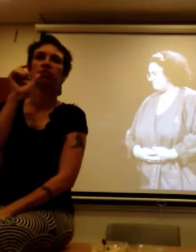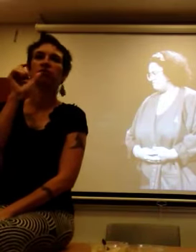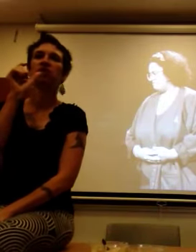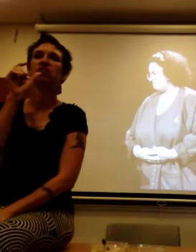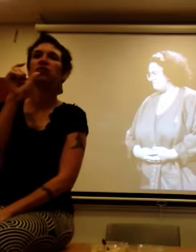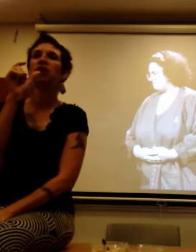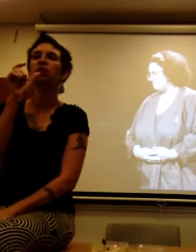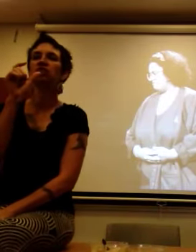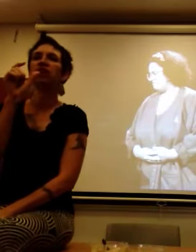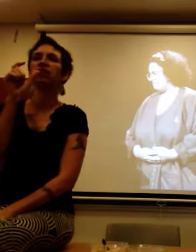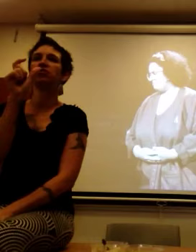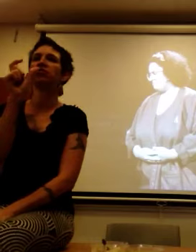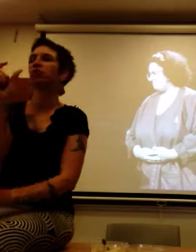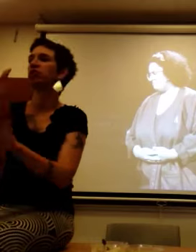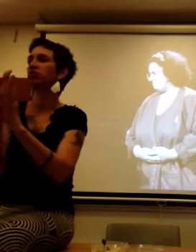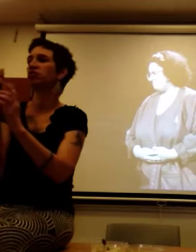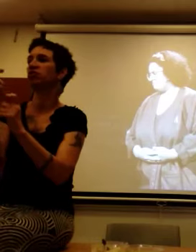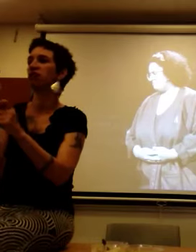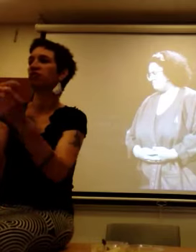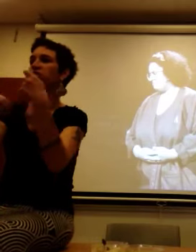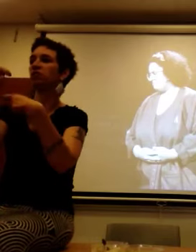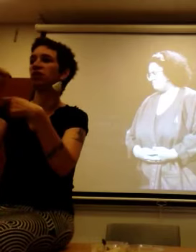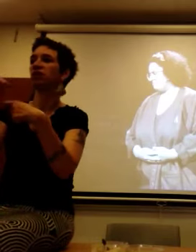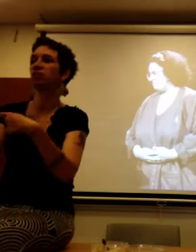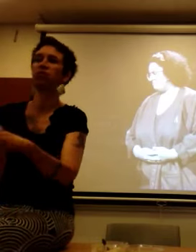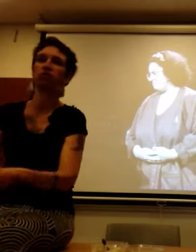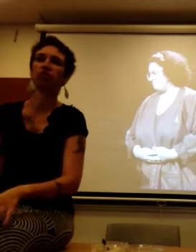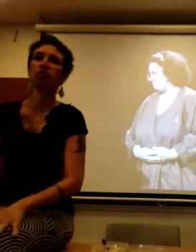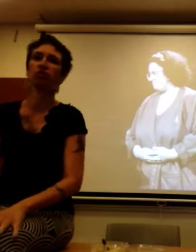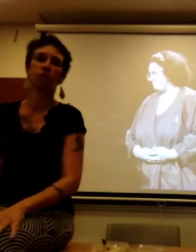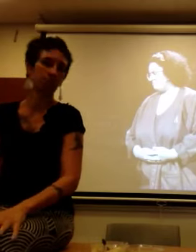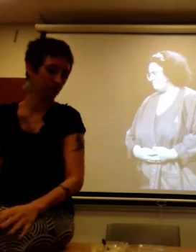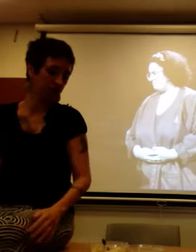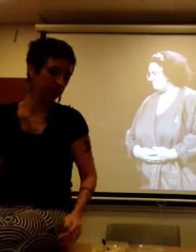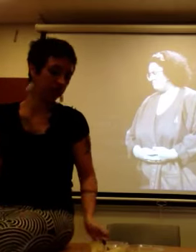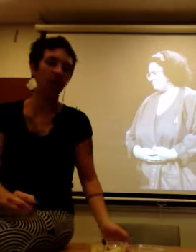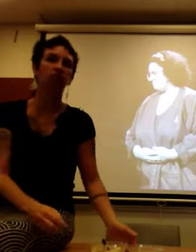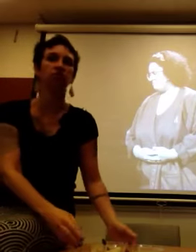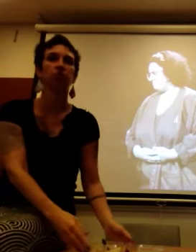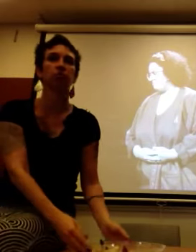want to can you get rid of that structure? Do you have to use that same structure? Can you do something else?